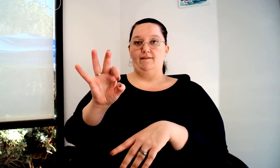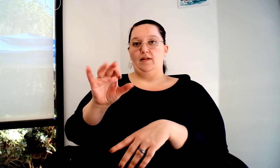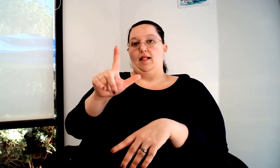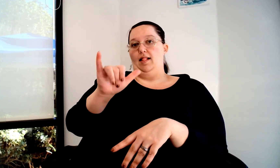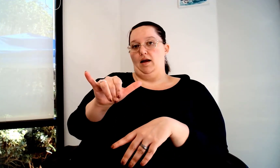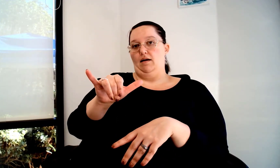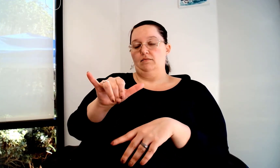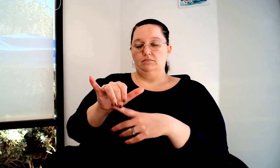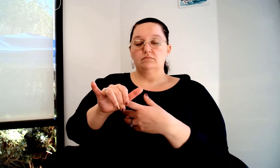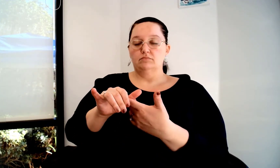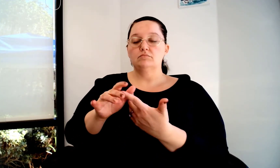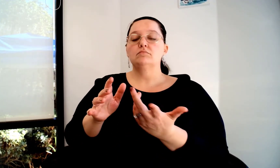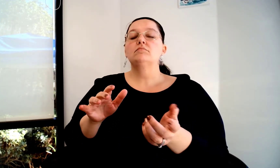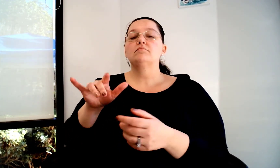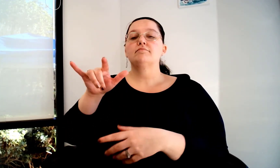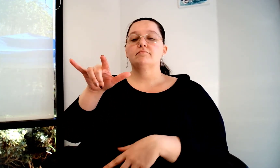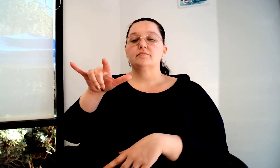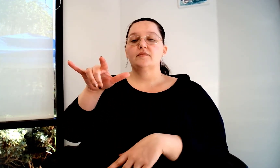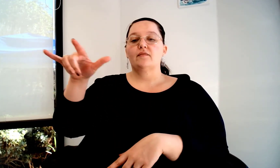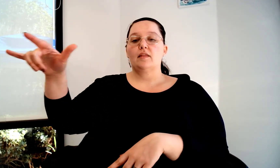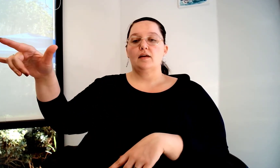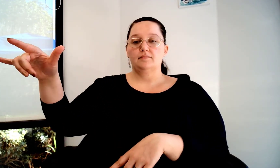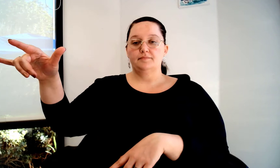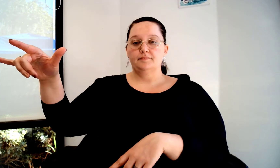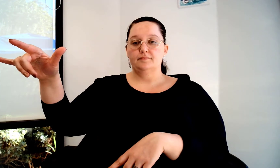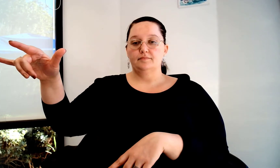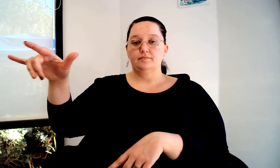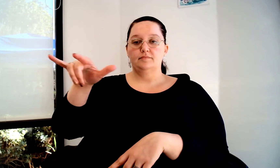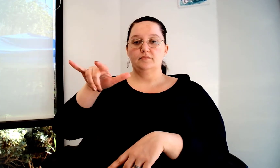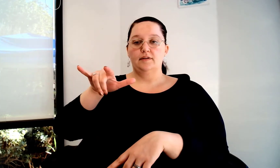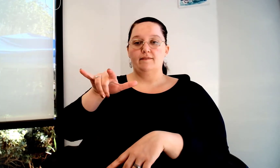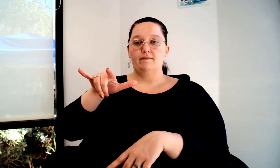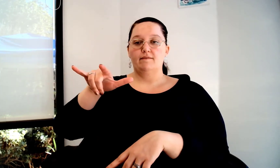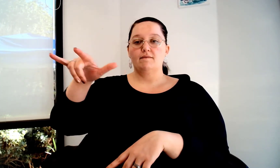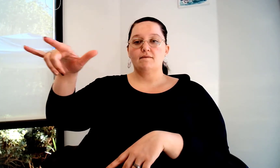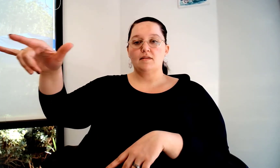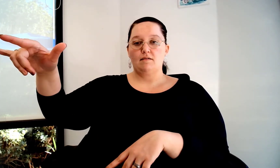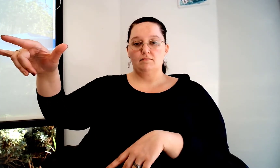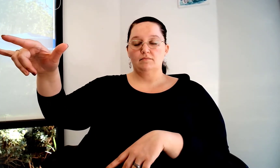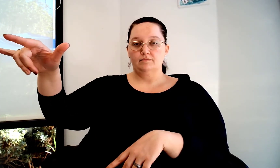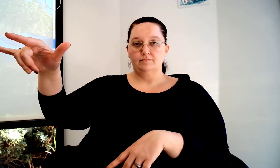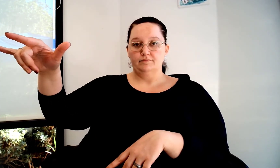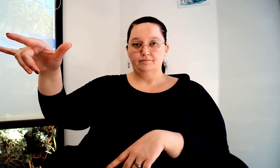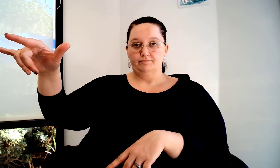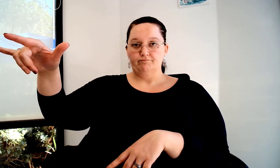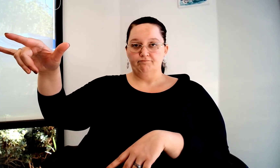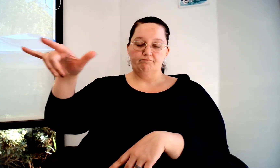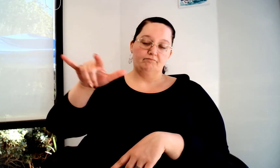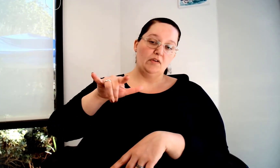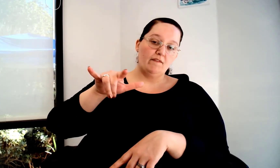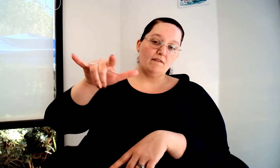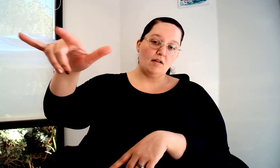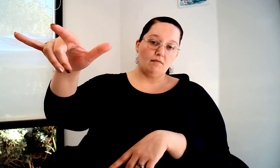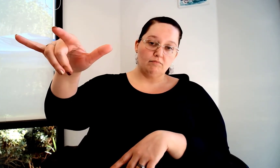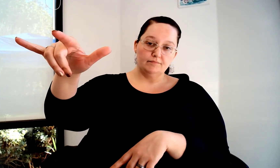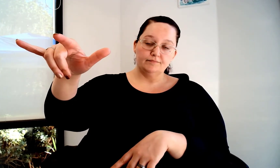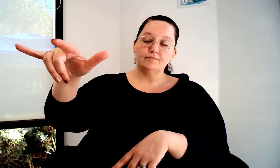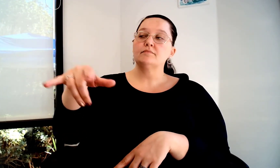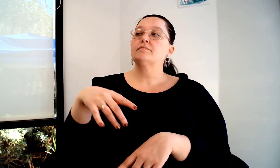vehicles. In order to fly, it's the ILY, or the I love you hand shape. You're going to